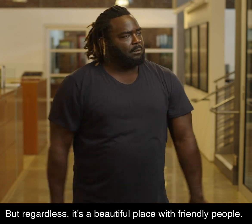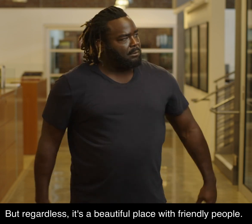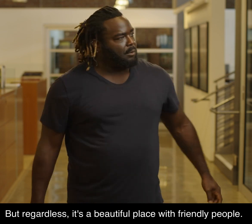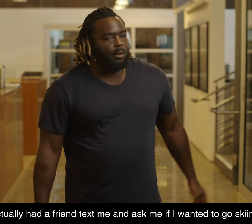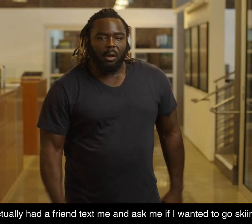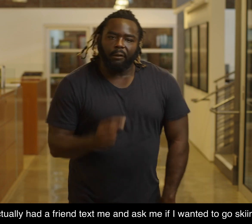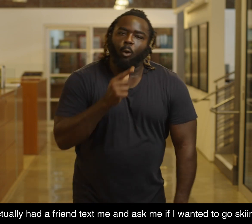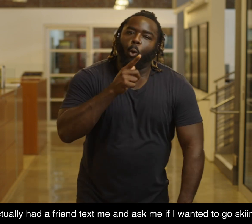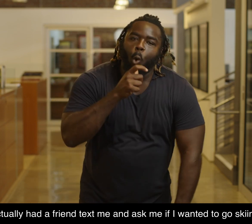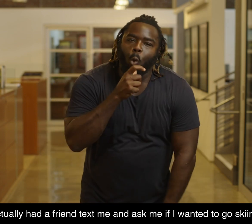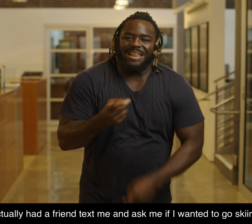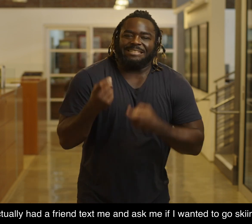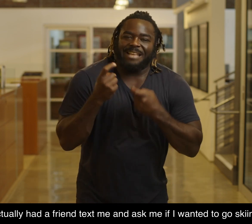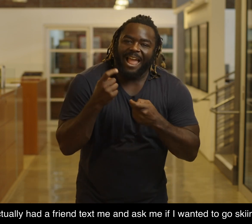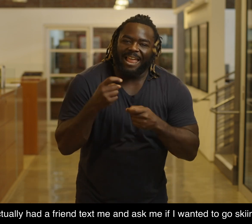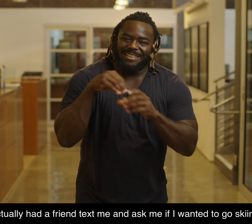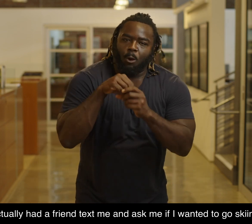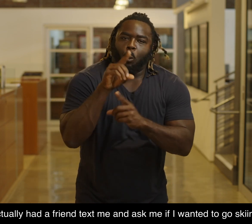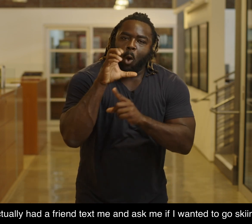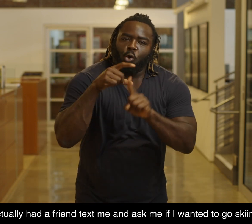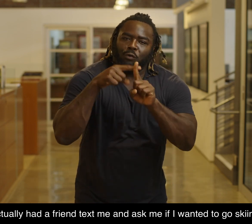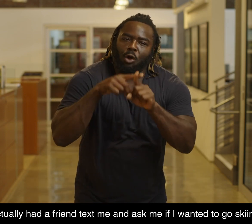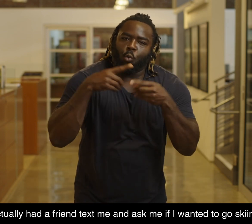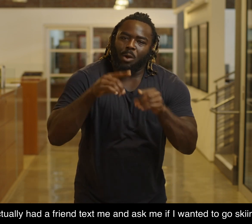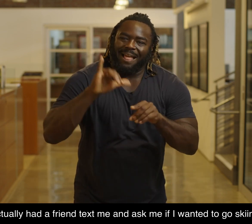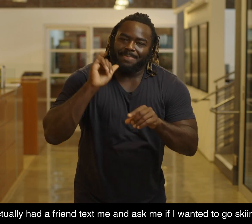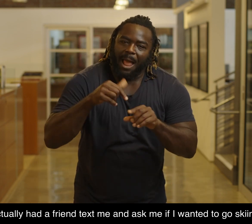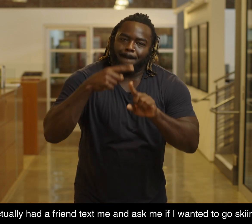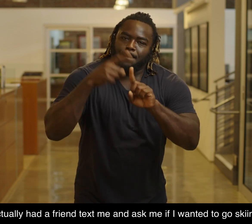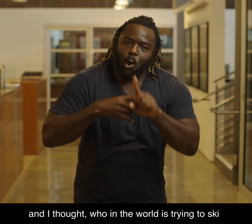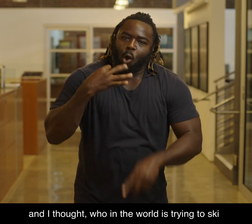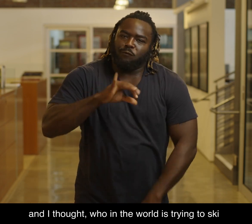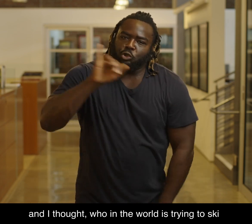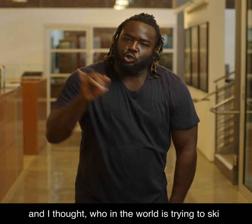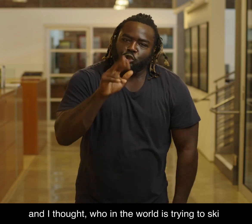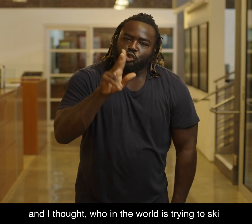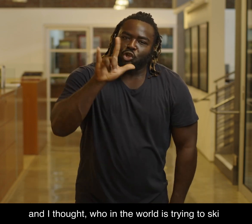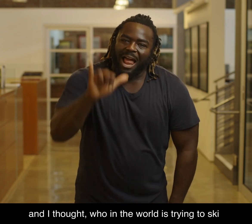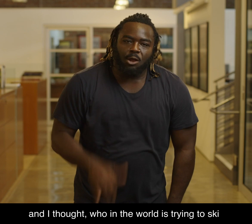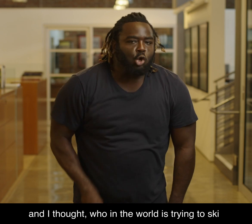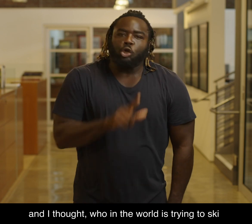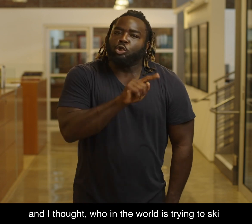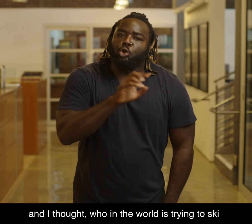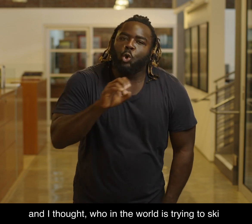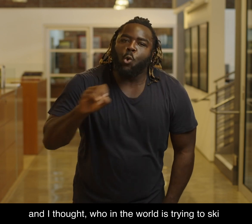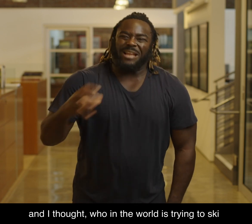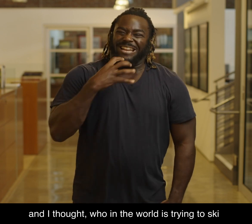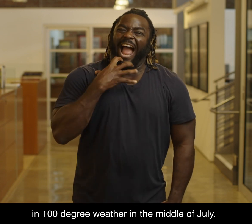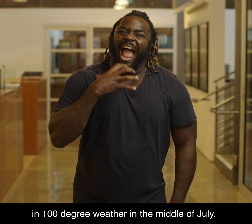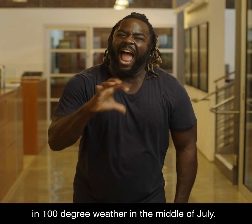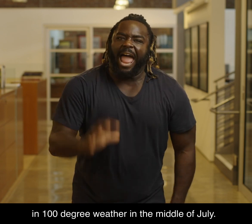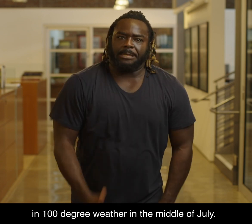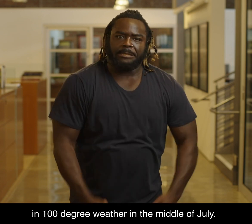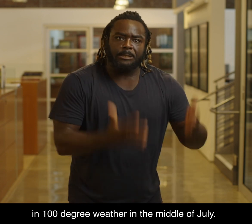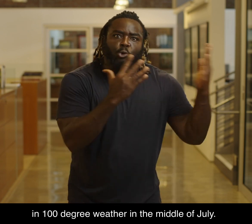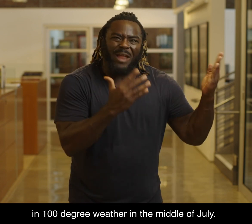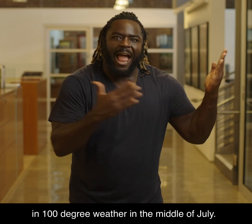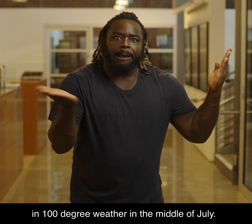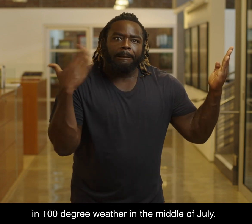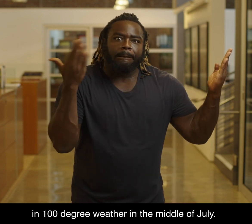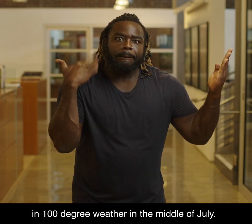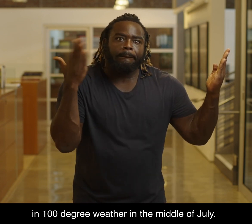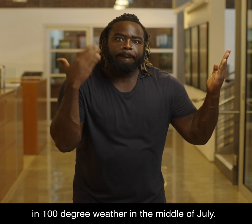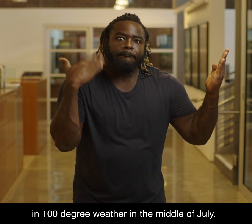friendly people. I actually had a friend text me and ask me if I wanted to go skiing. And I thought, who in the world is trying to ski in